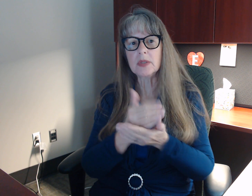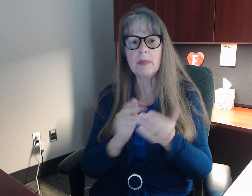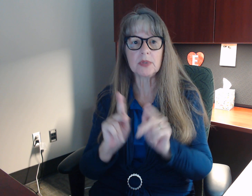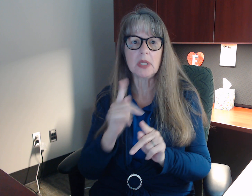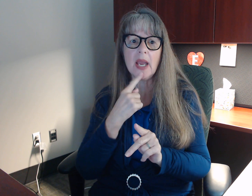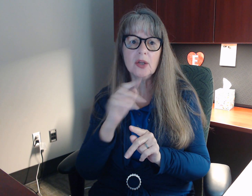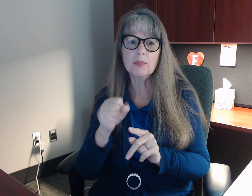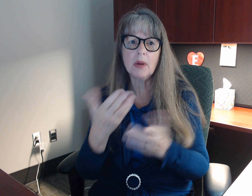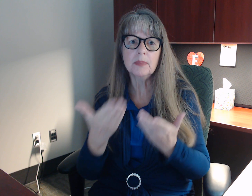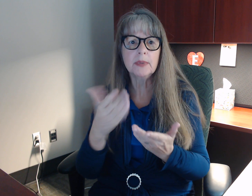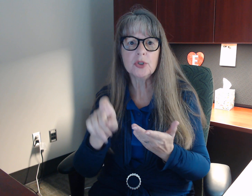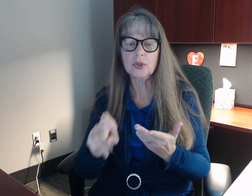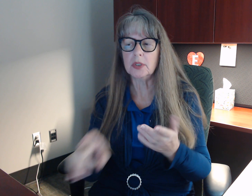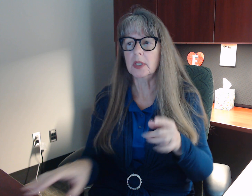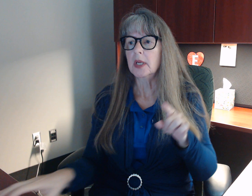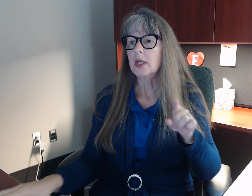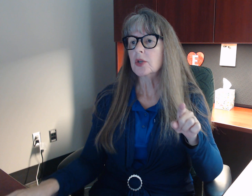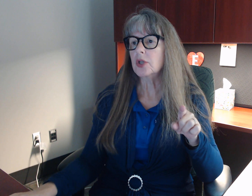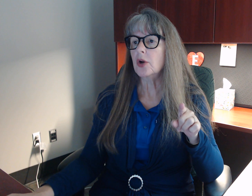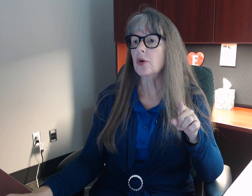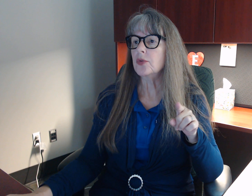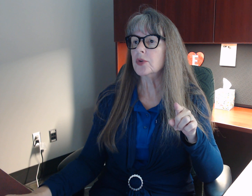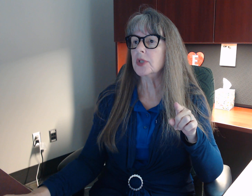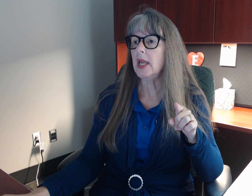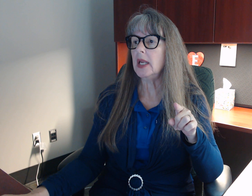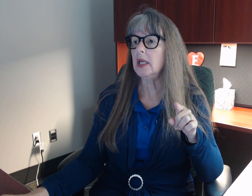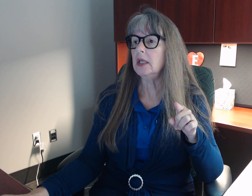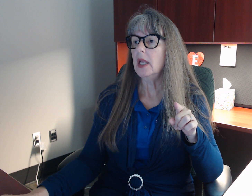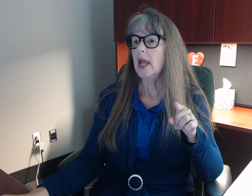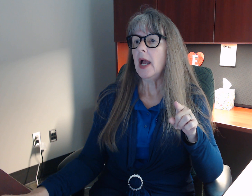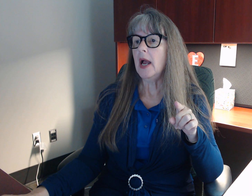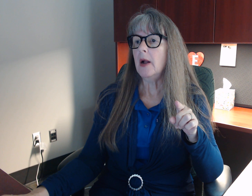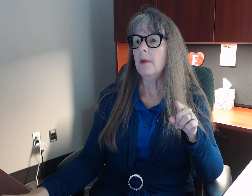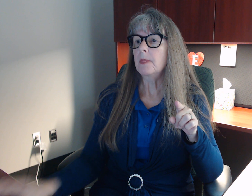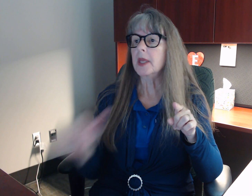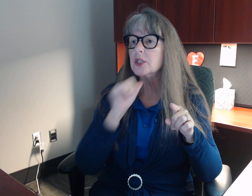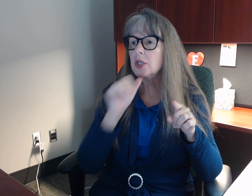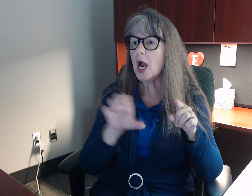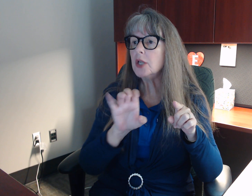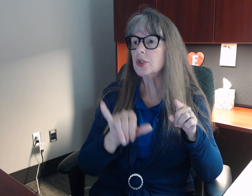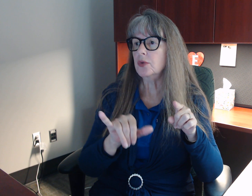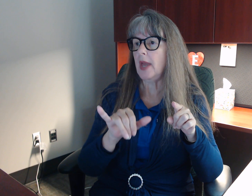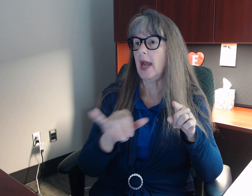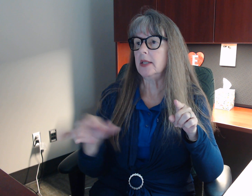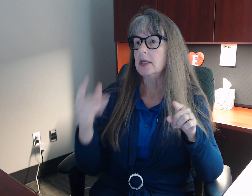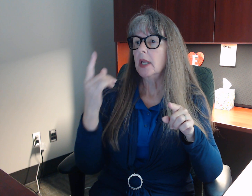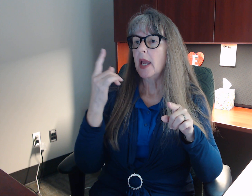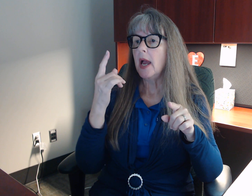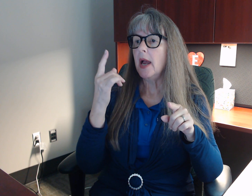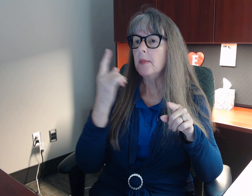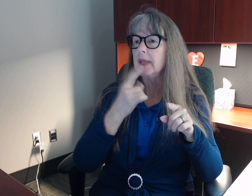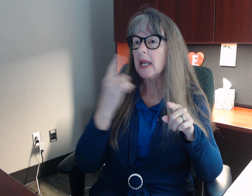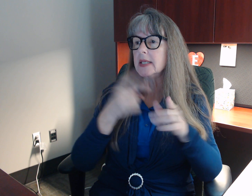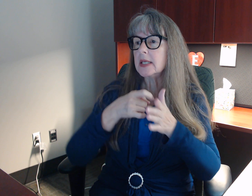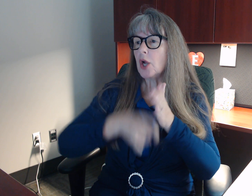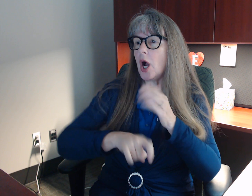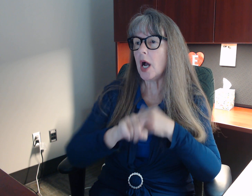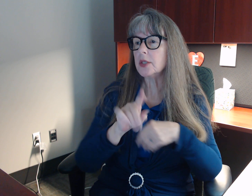people say, yeah, you probably should. So they're saying to not do that because it costs